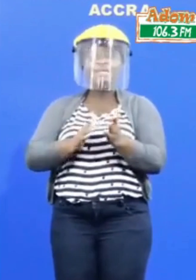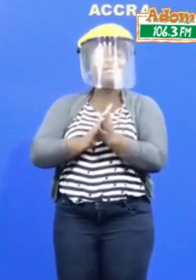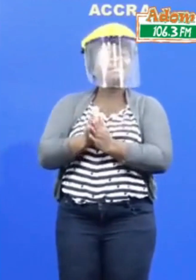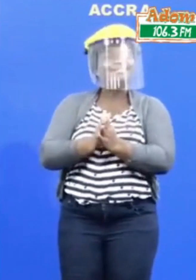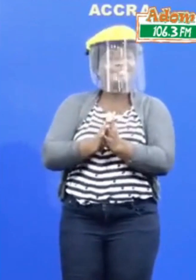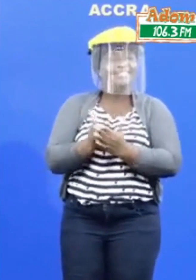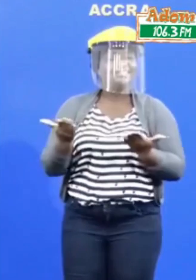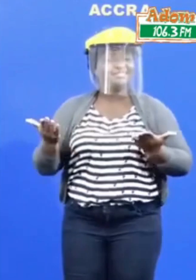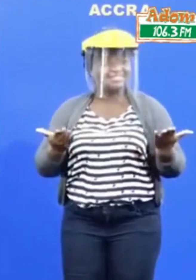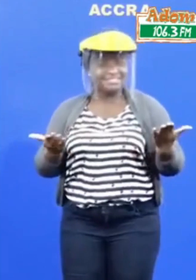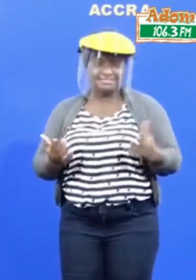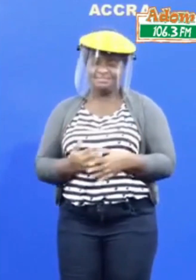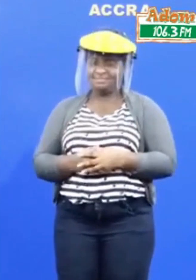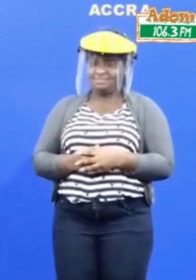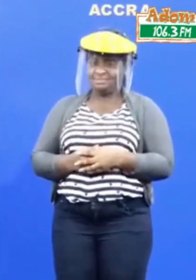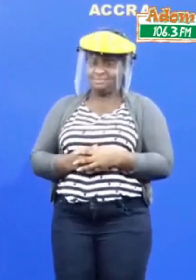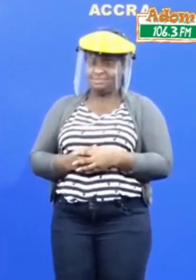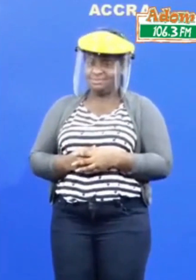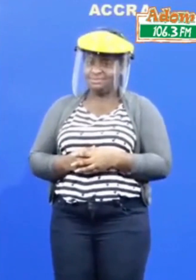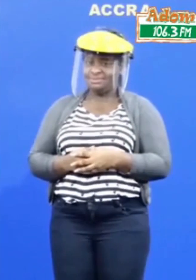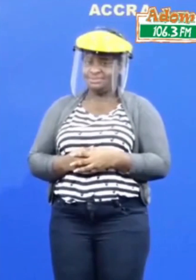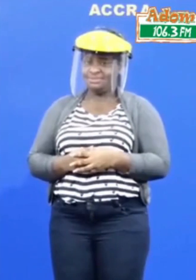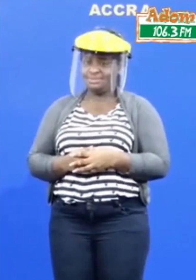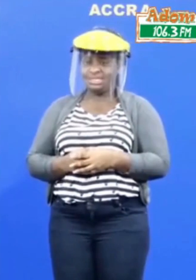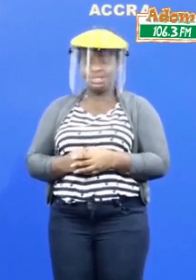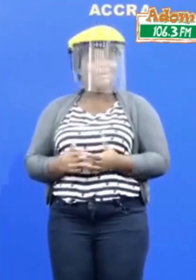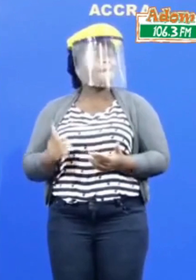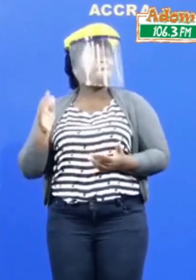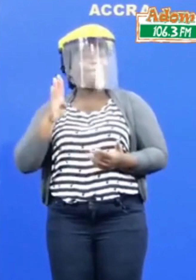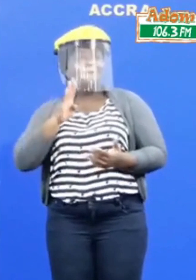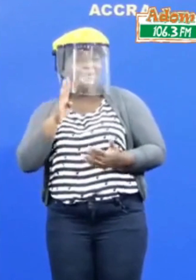Radio Susan Matis or Casa. In the Asian